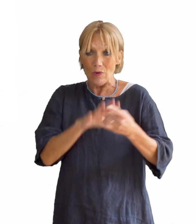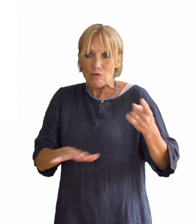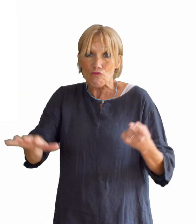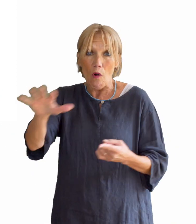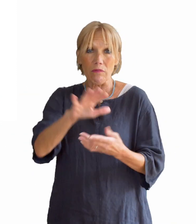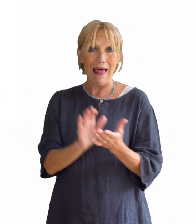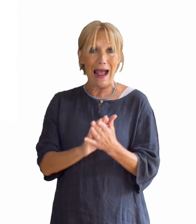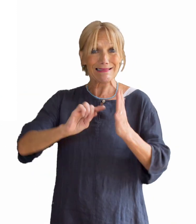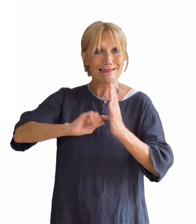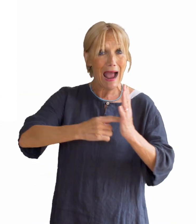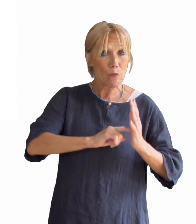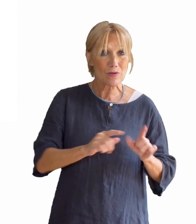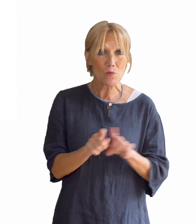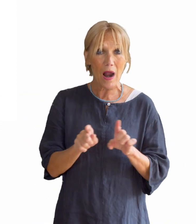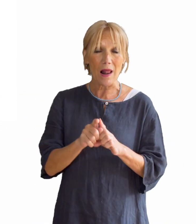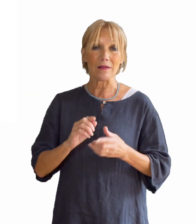urban areas.